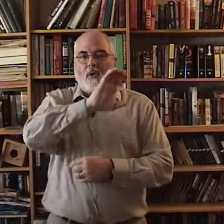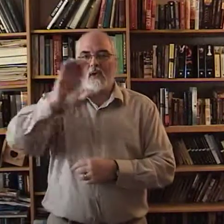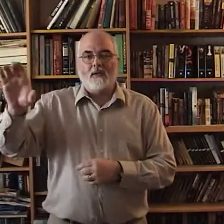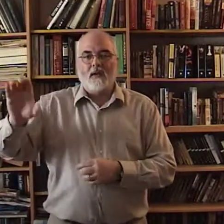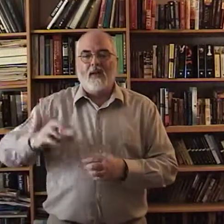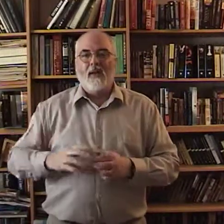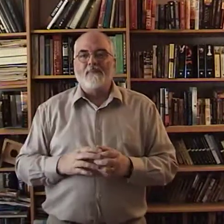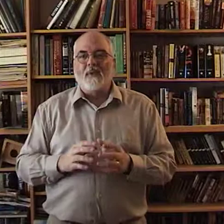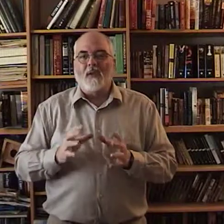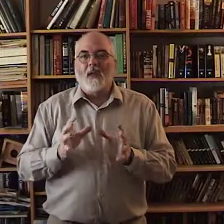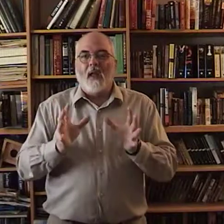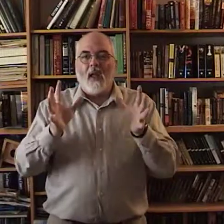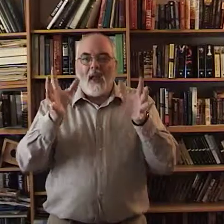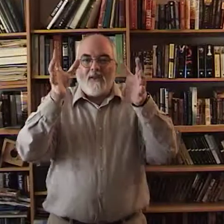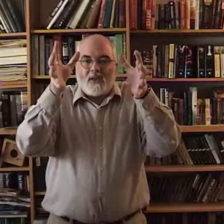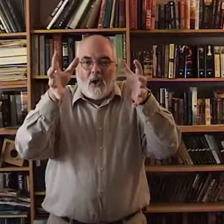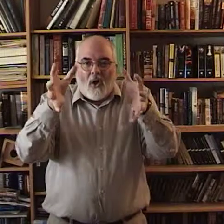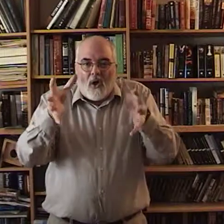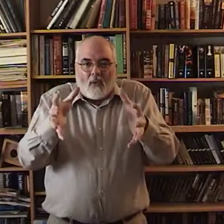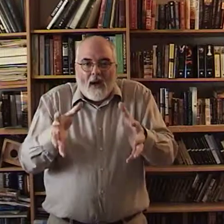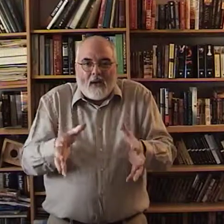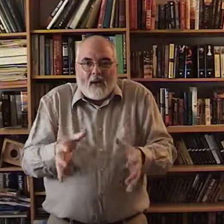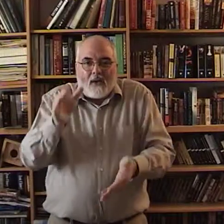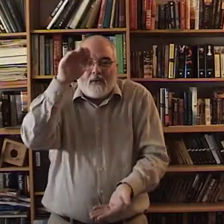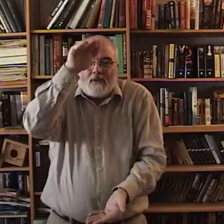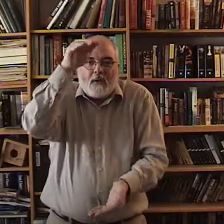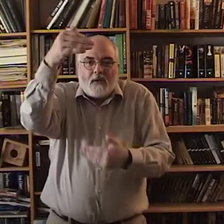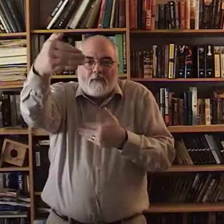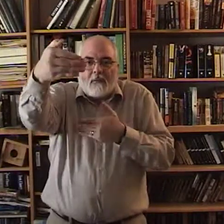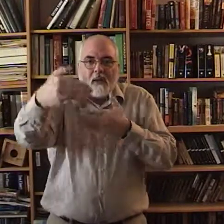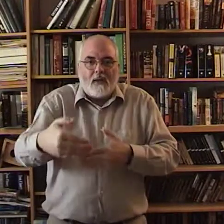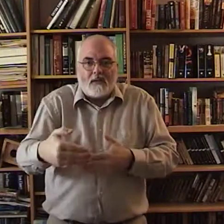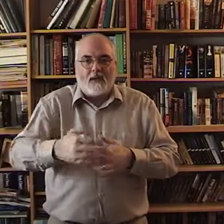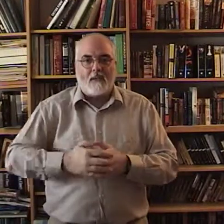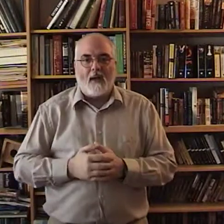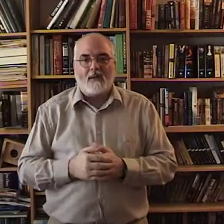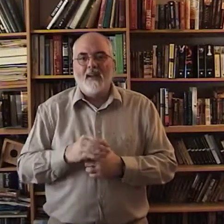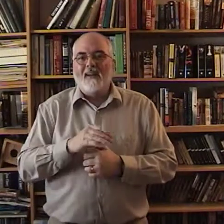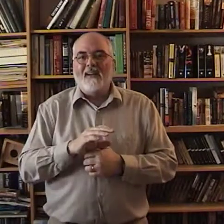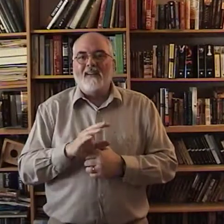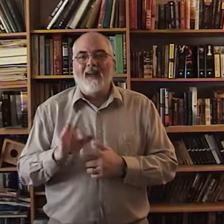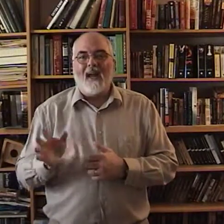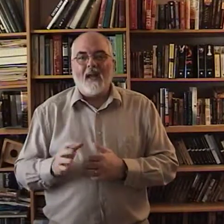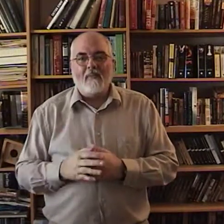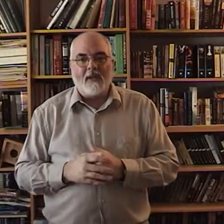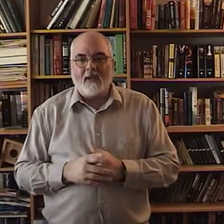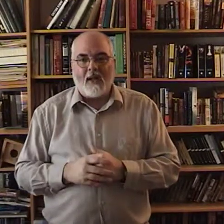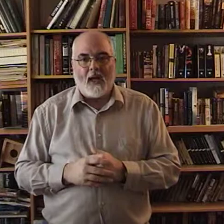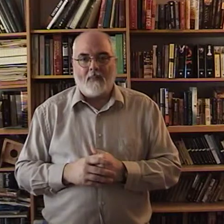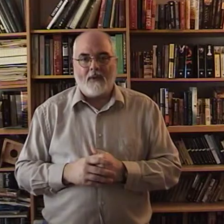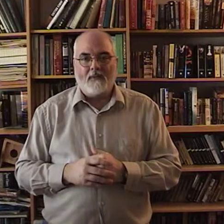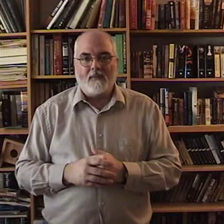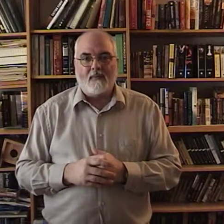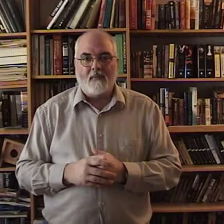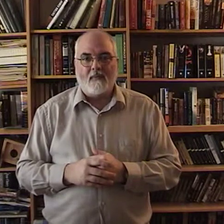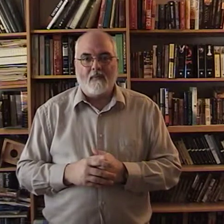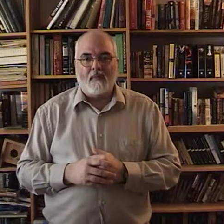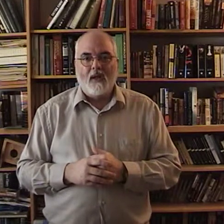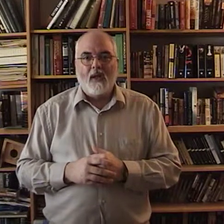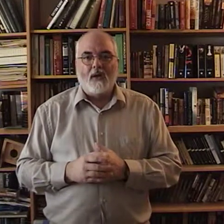cross. If it's all right here in front of me in this little box, time didn't happen. You